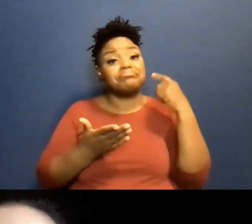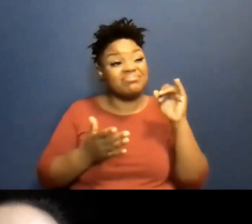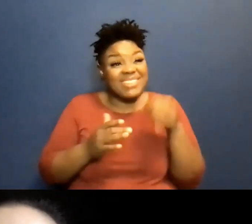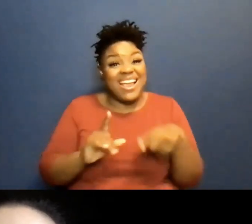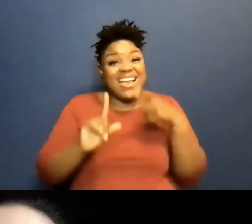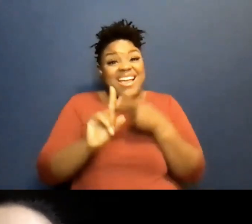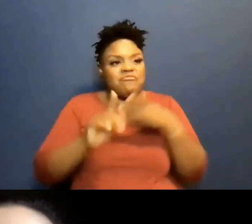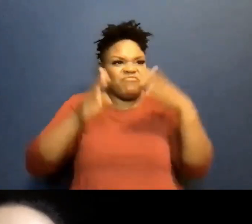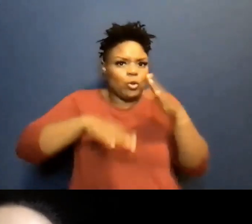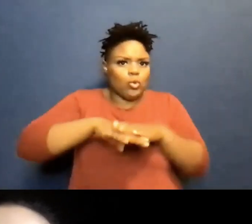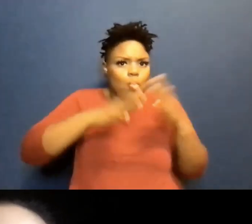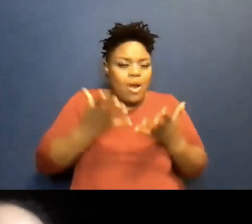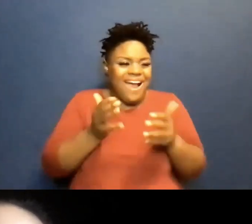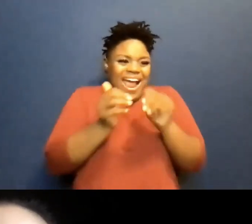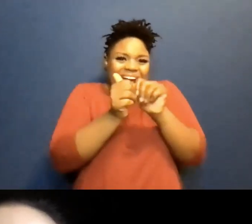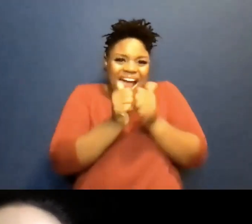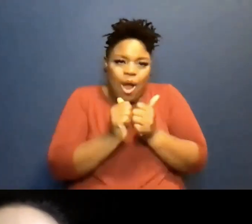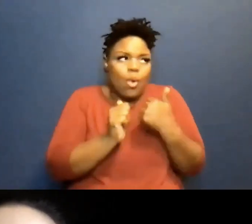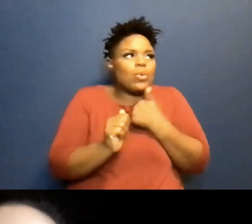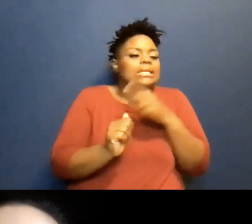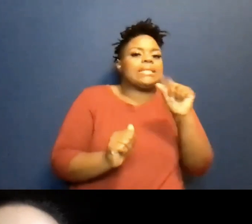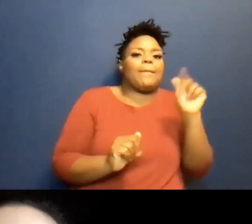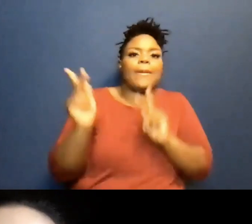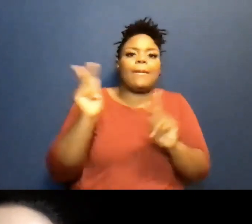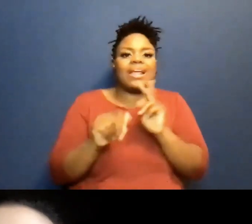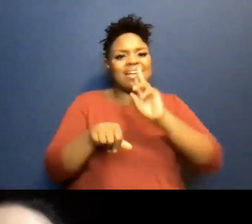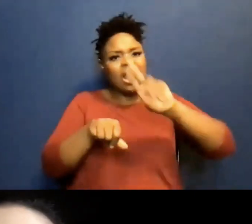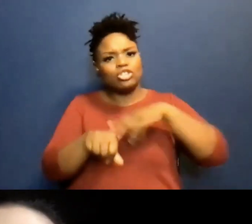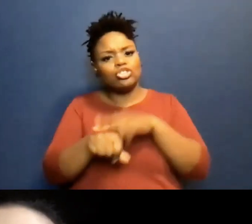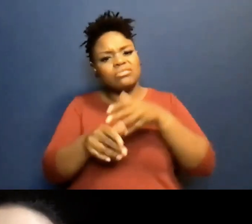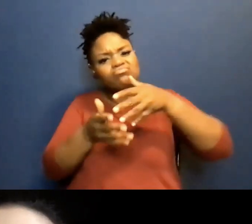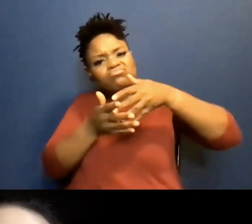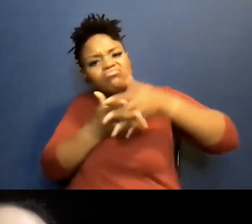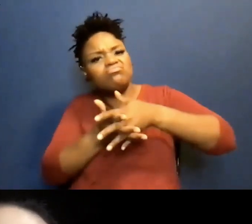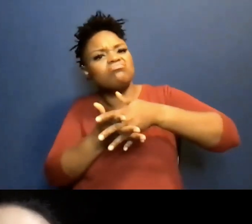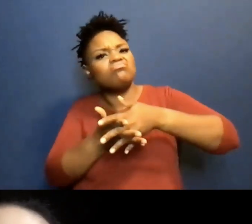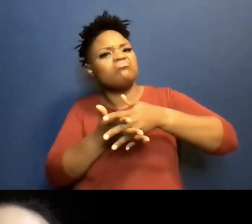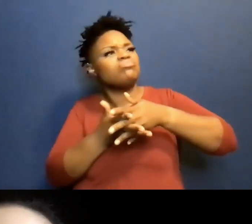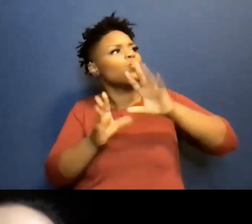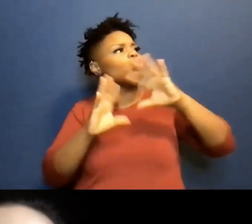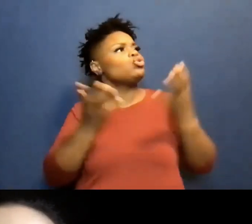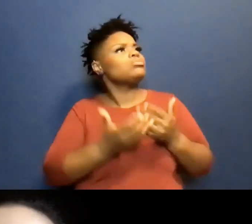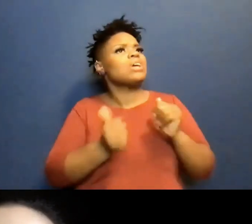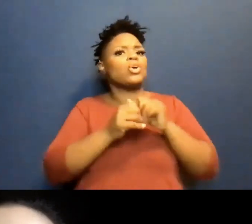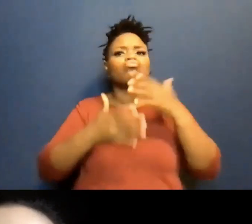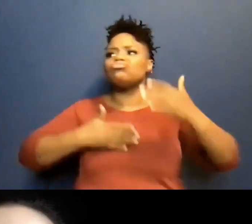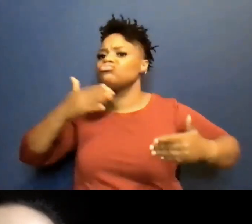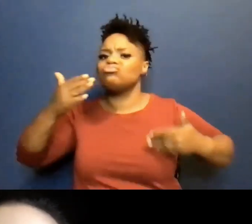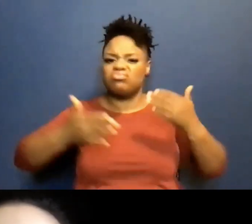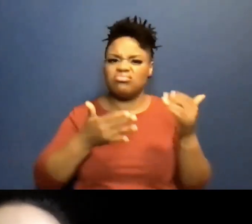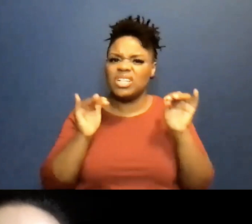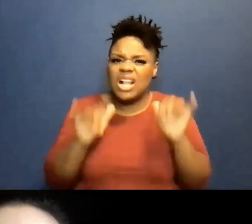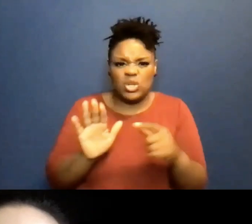to say that, you know, there's just a beautiful way of just presenting that as is. And I